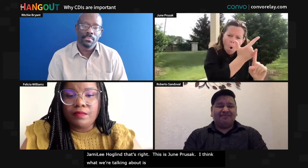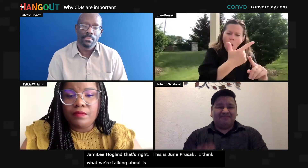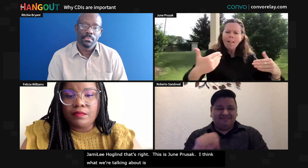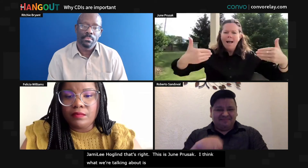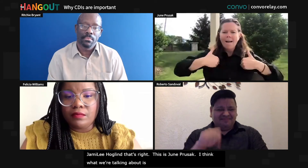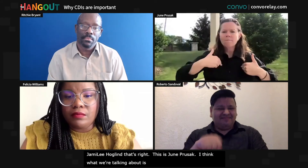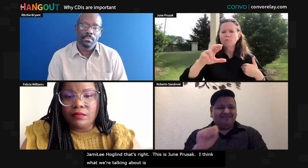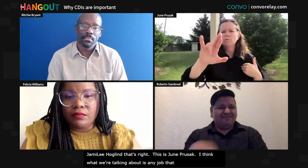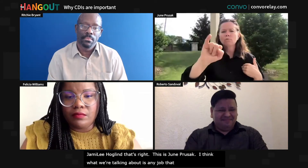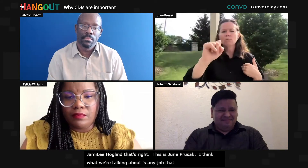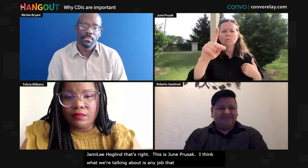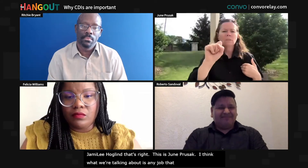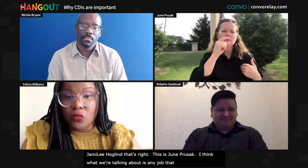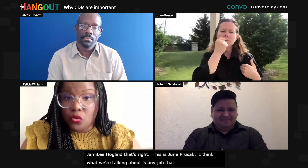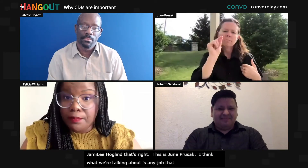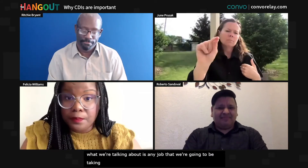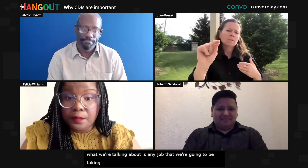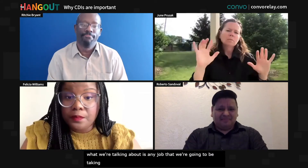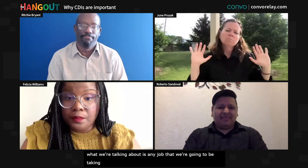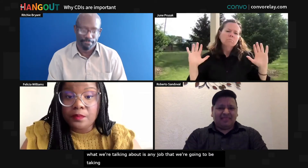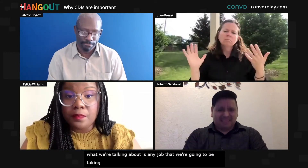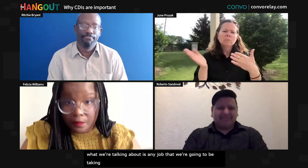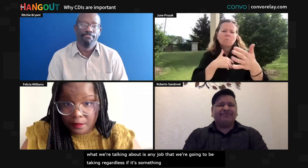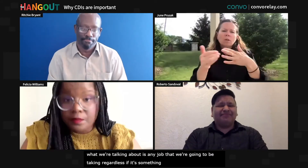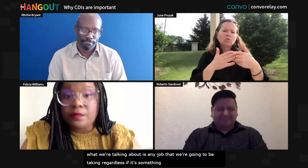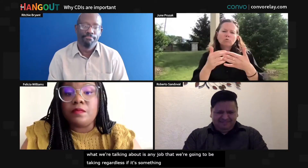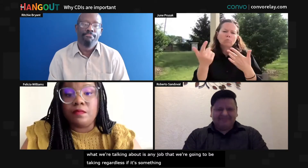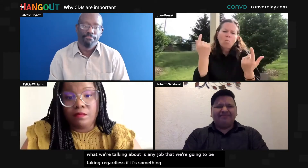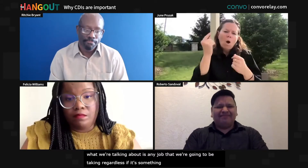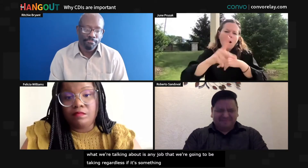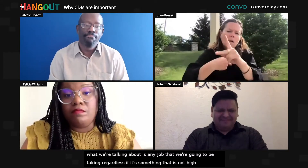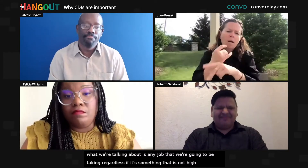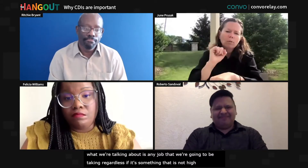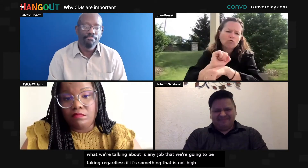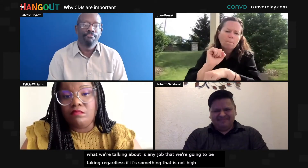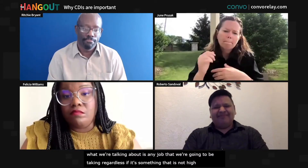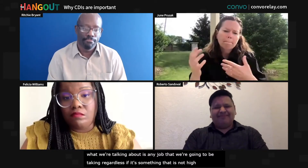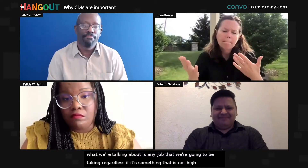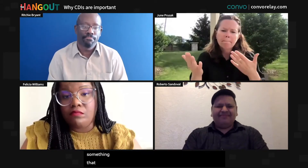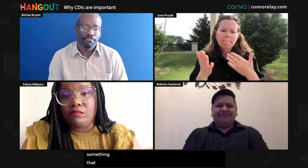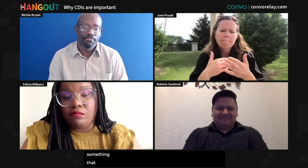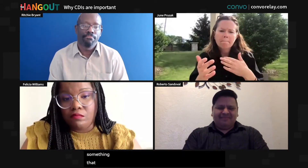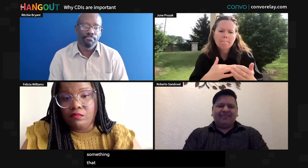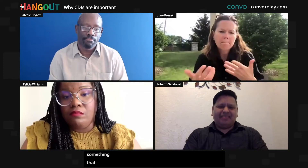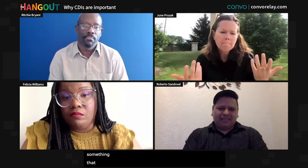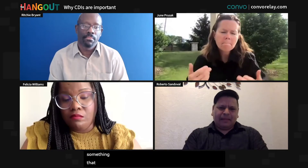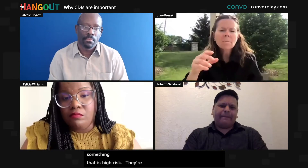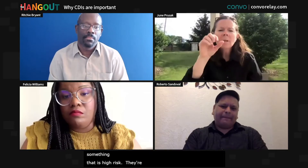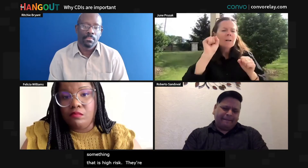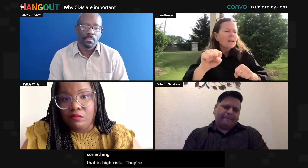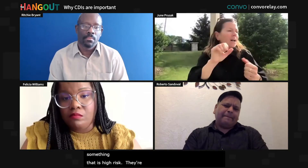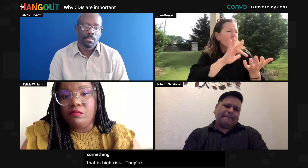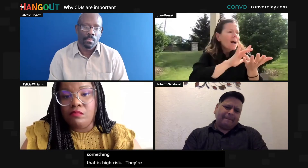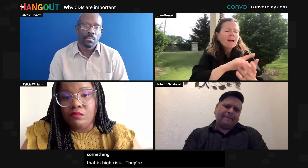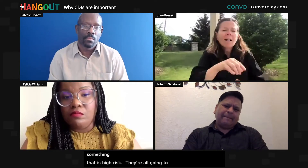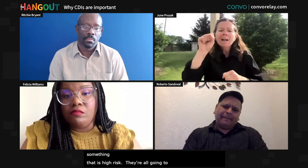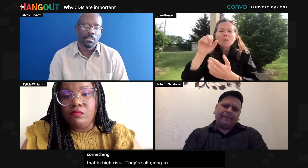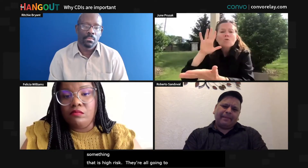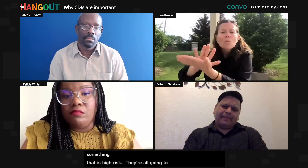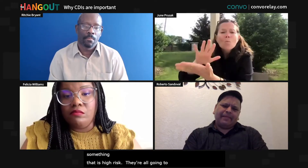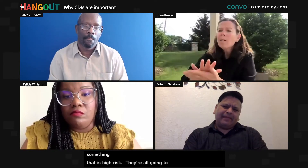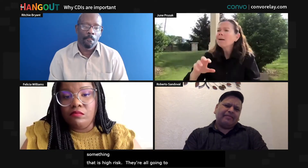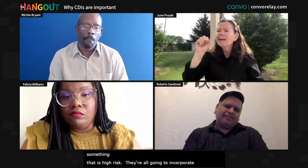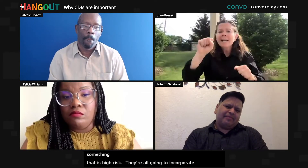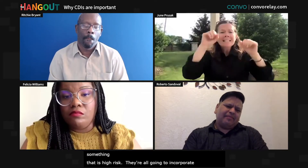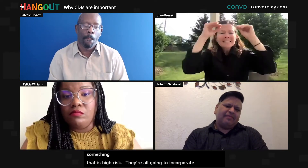whether it's something that's not a high risk or something that's high risk, they all are going to incorporate risk, regardless of what kind of job that we're taking.